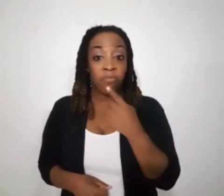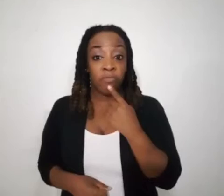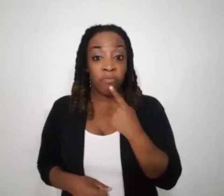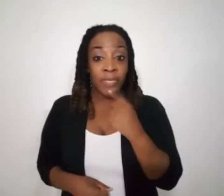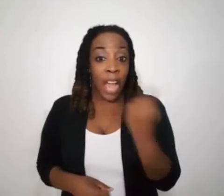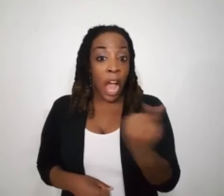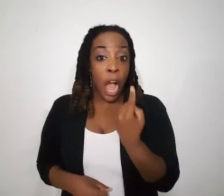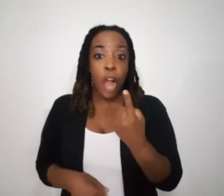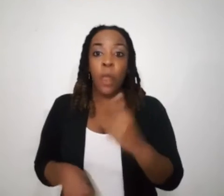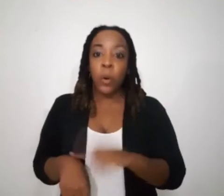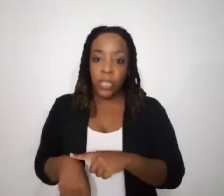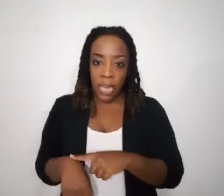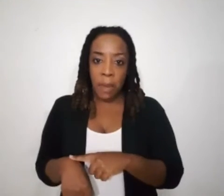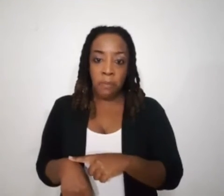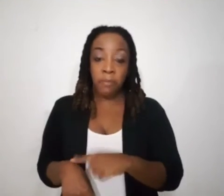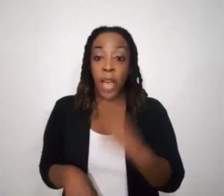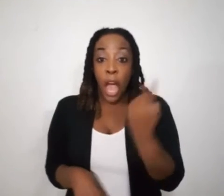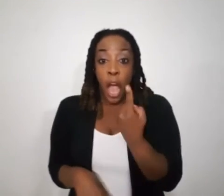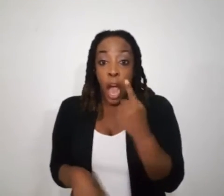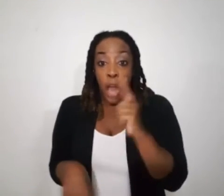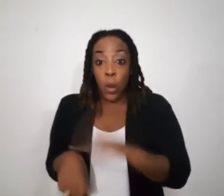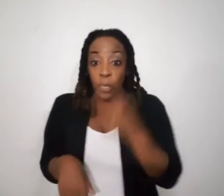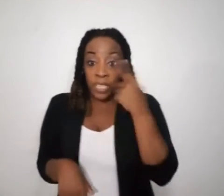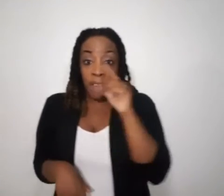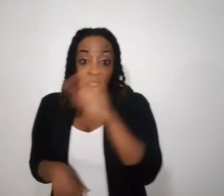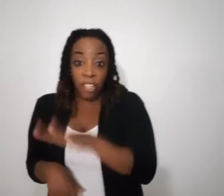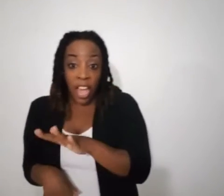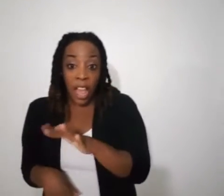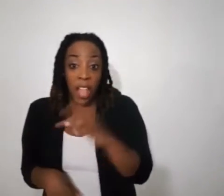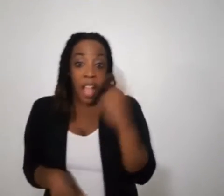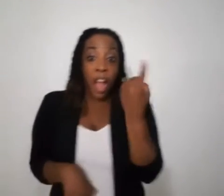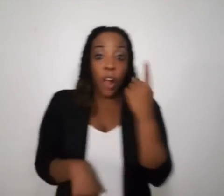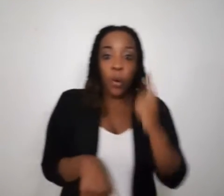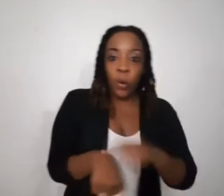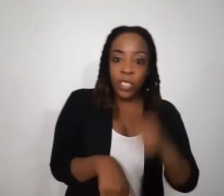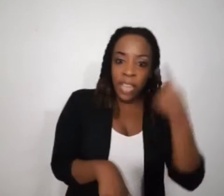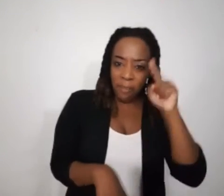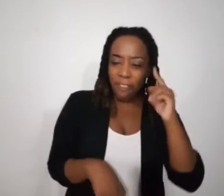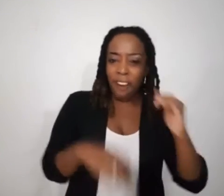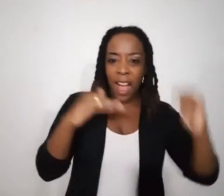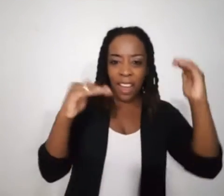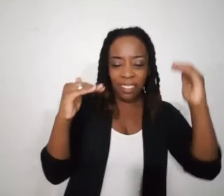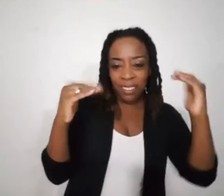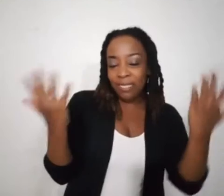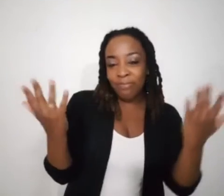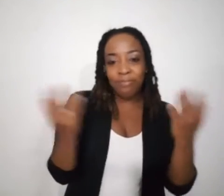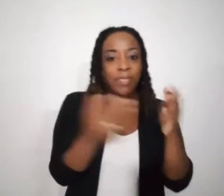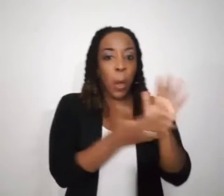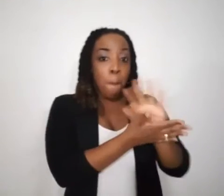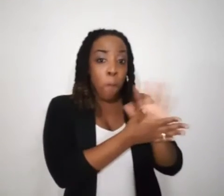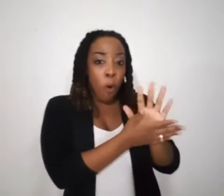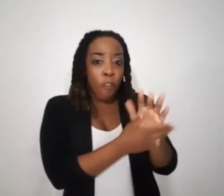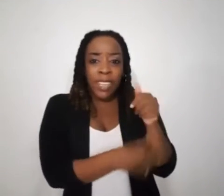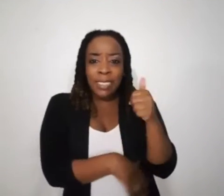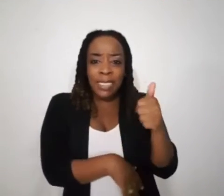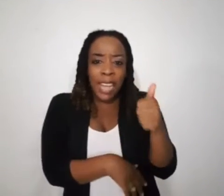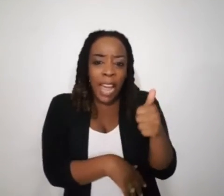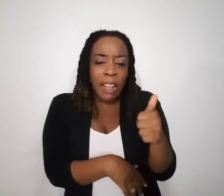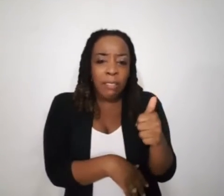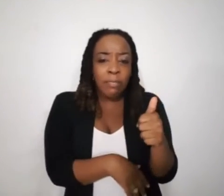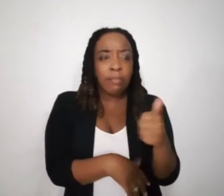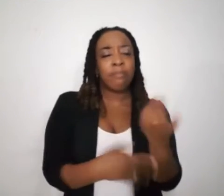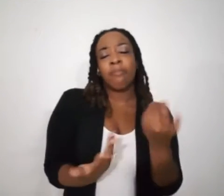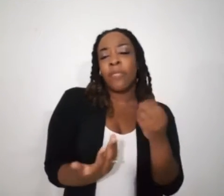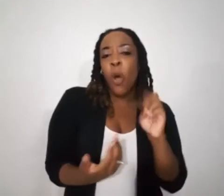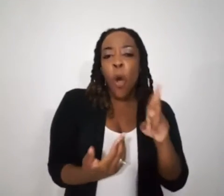to have some time to watch a movie by yourself, read a book, do something fun that you like. You